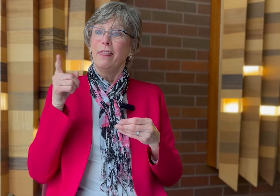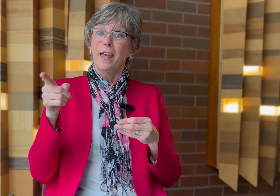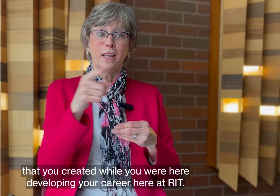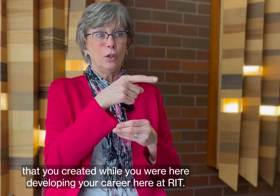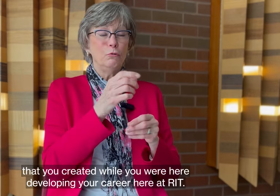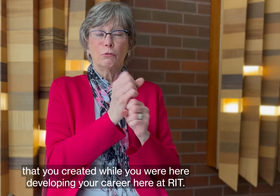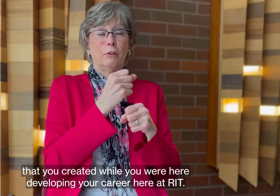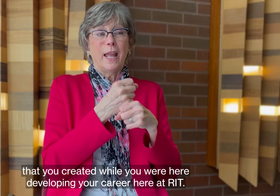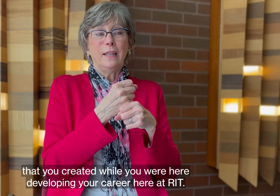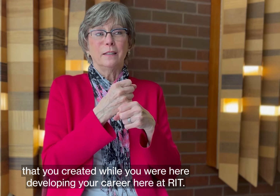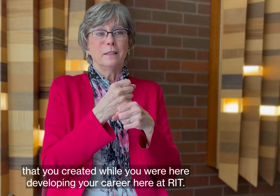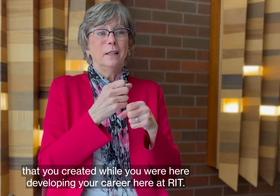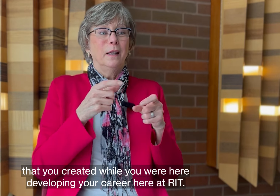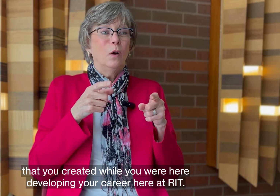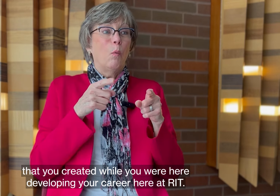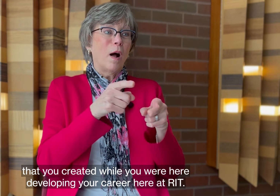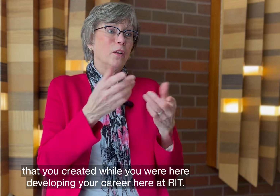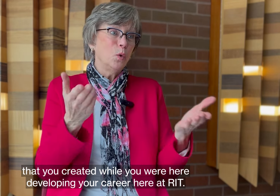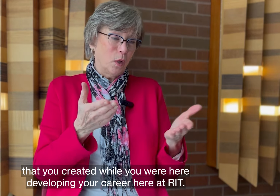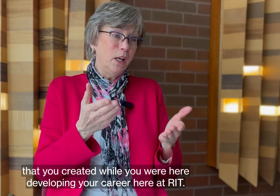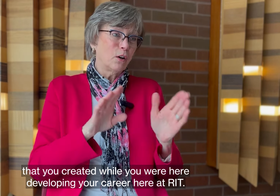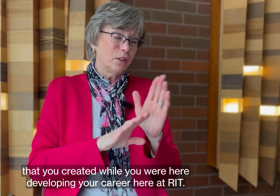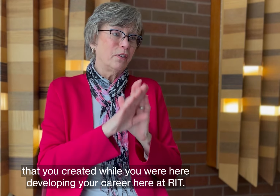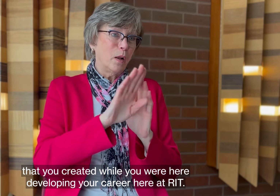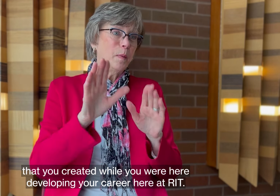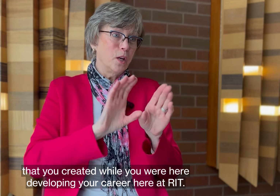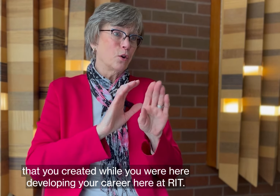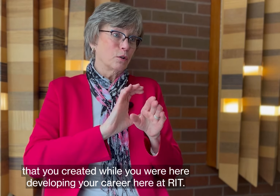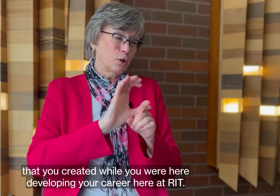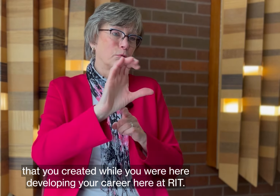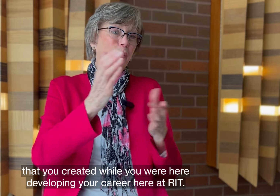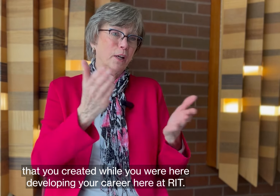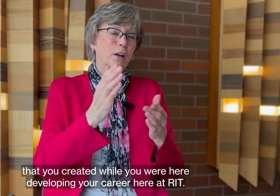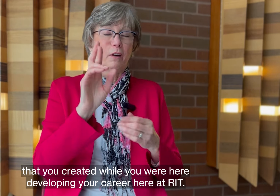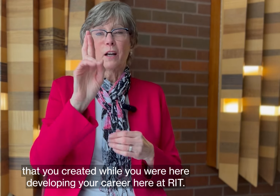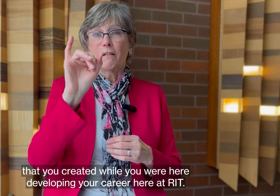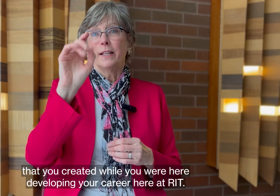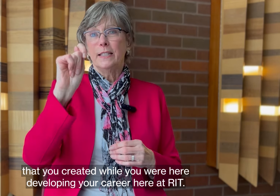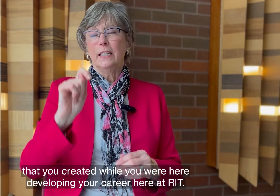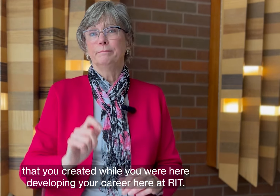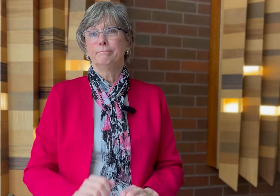that you created while you were here developing your career here at RIT.